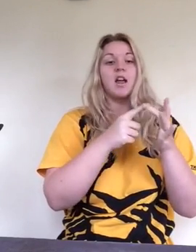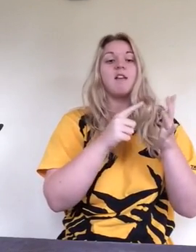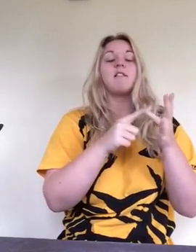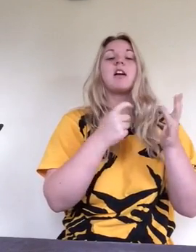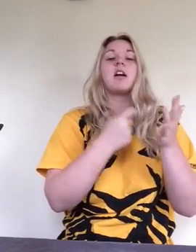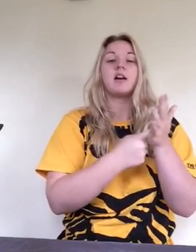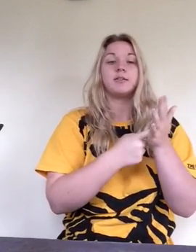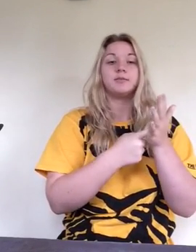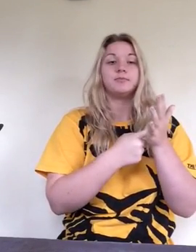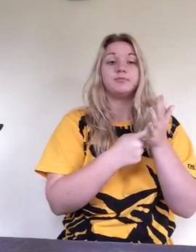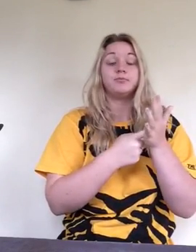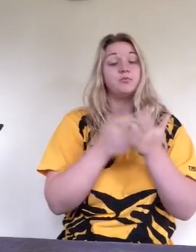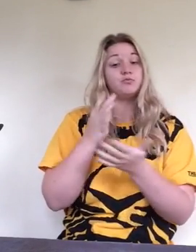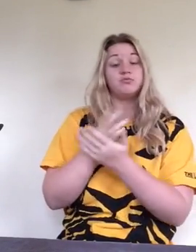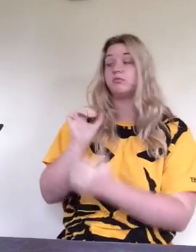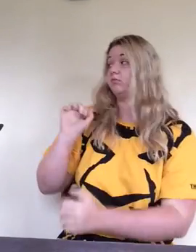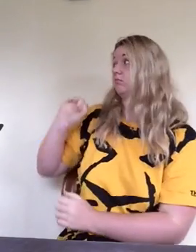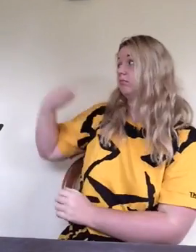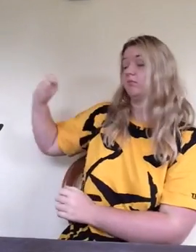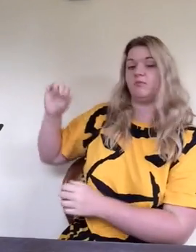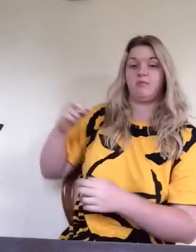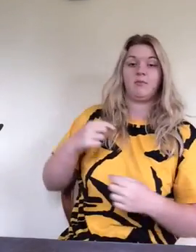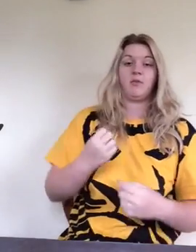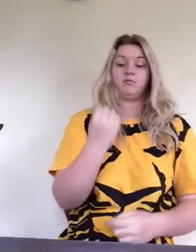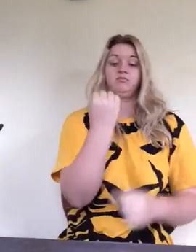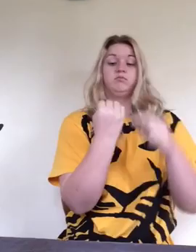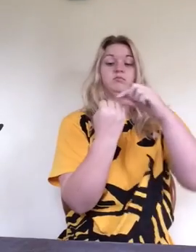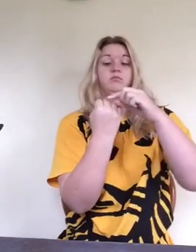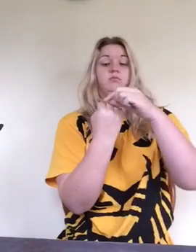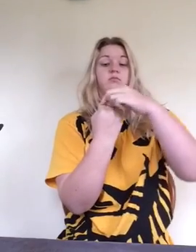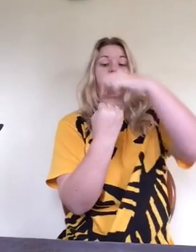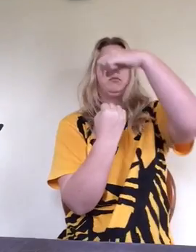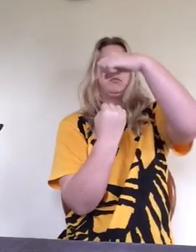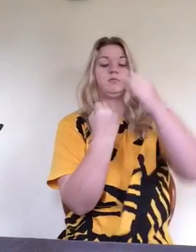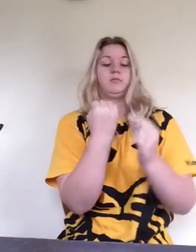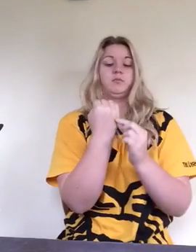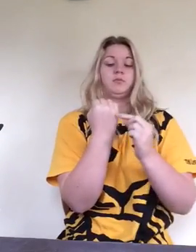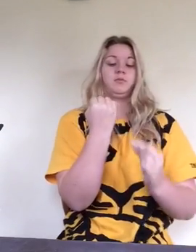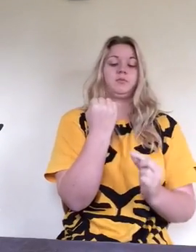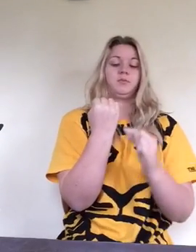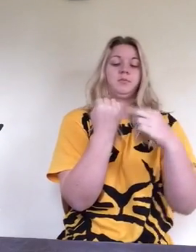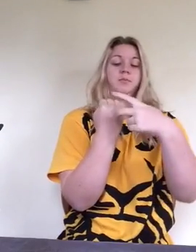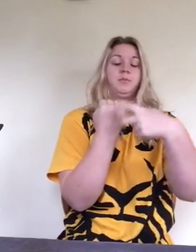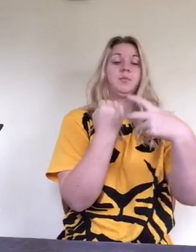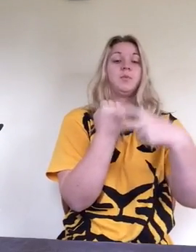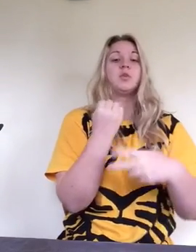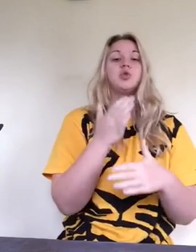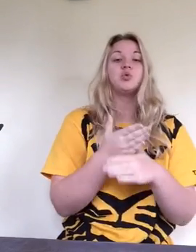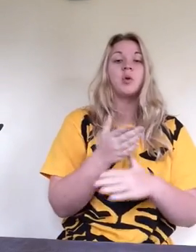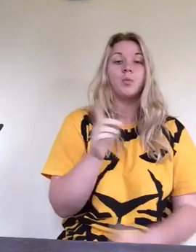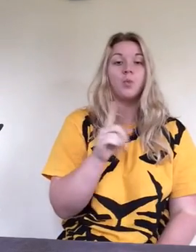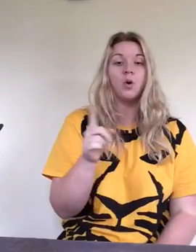body into the heart. And then when the heart is ready to pump it back out, it goes into this